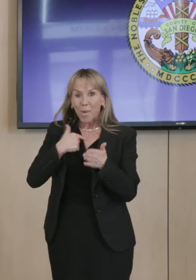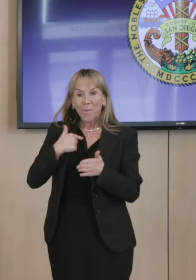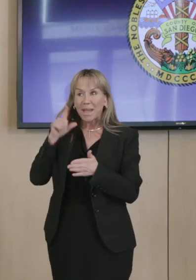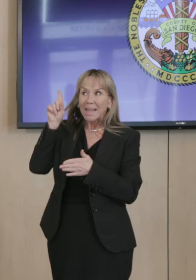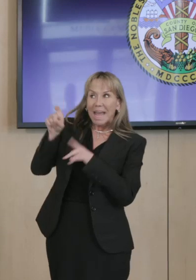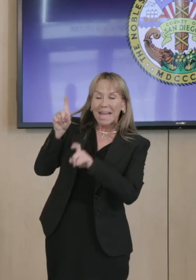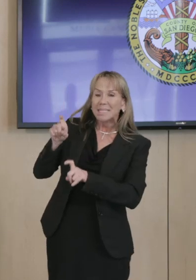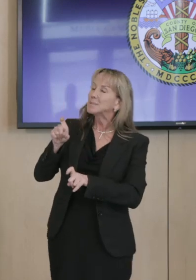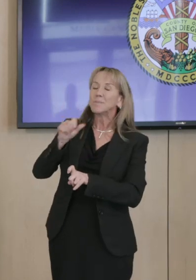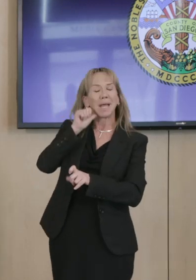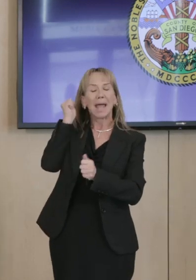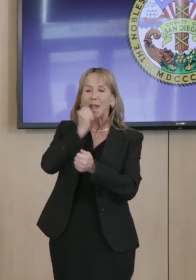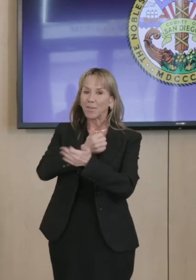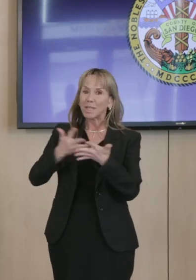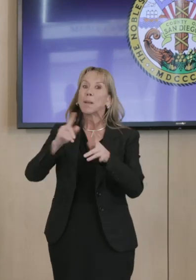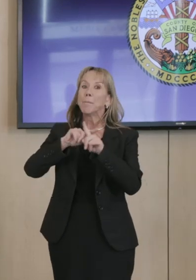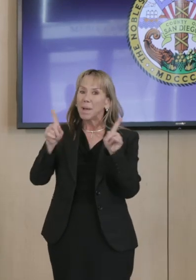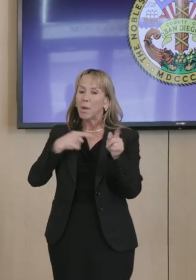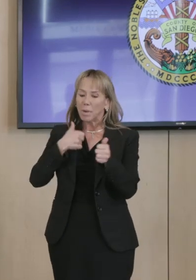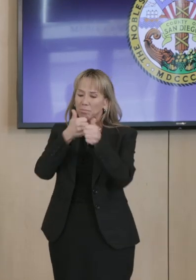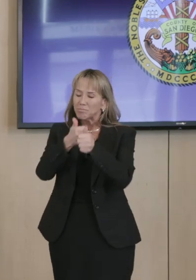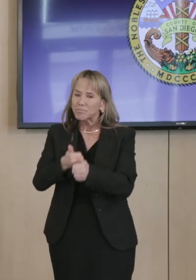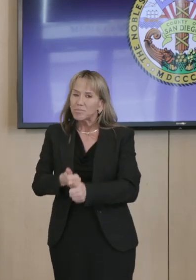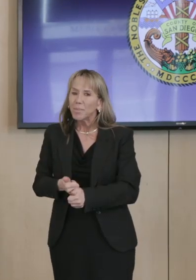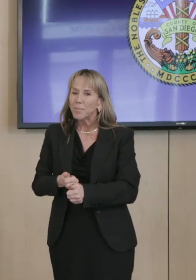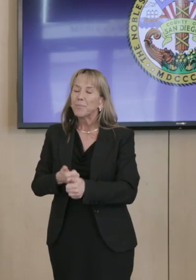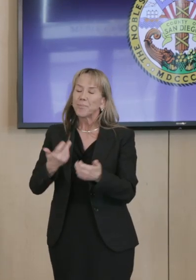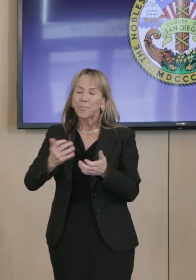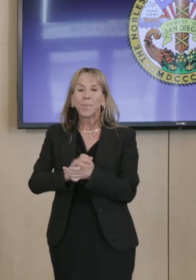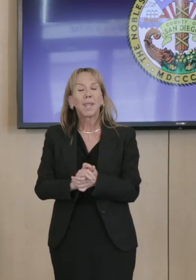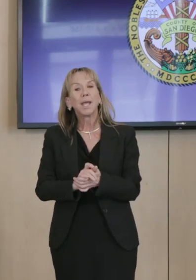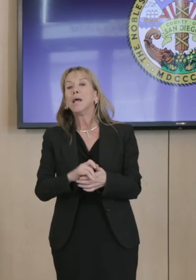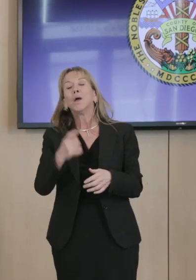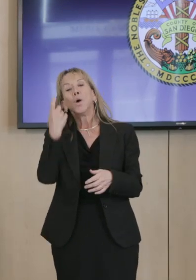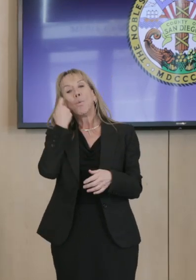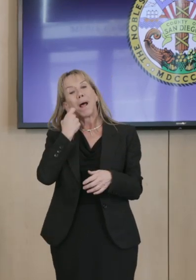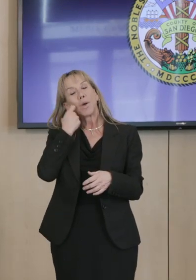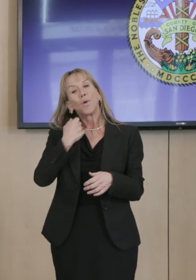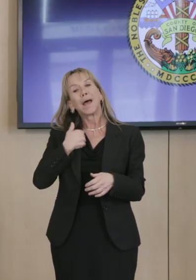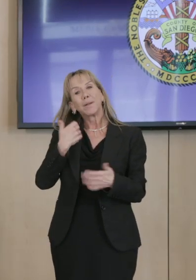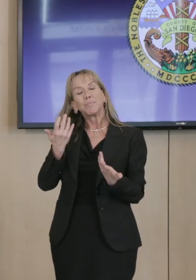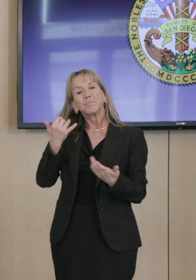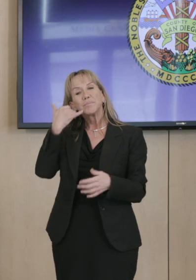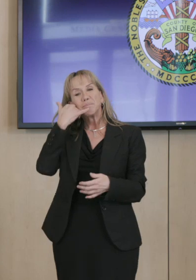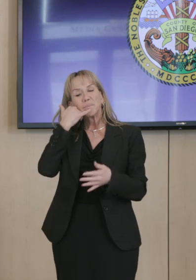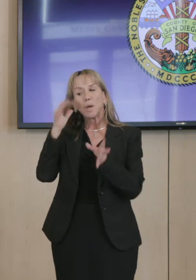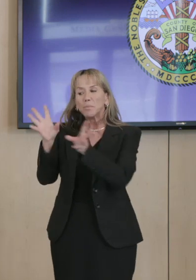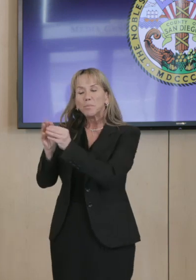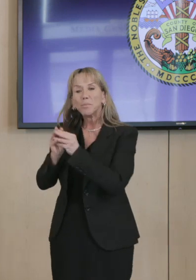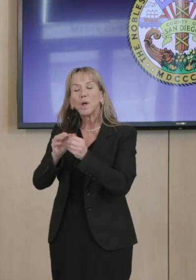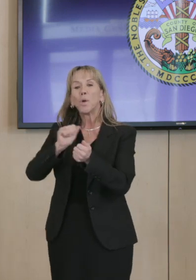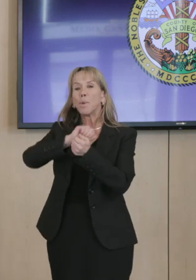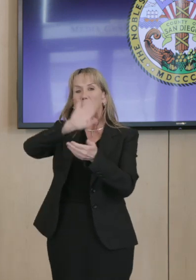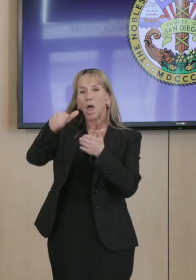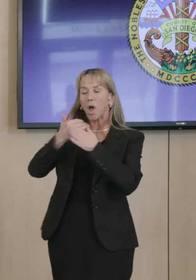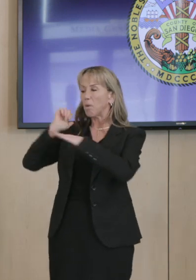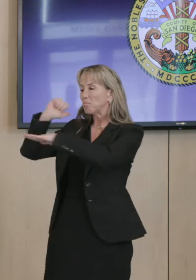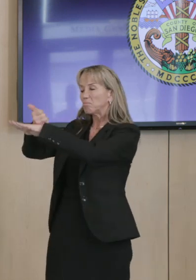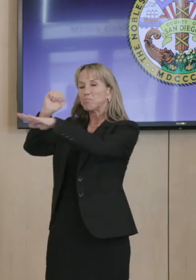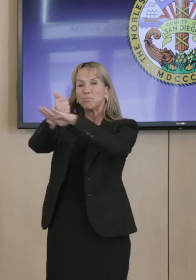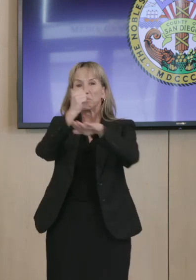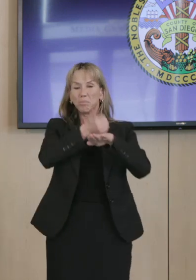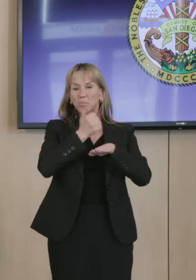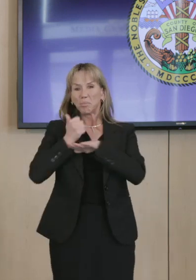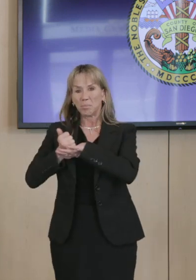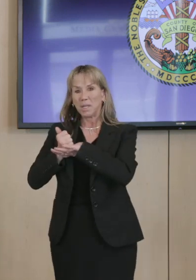keep tracking. We're working very closely. I have a call that started about 10 minutes ago with all the incident command centers at all of our